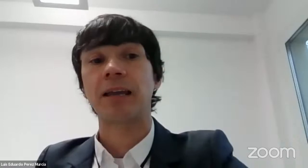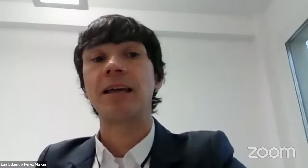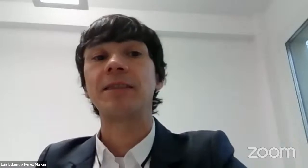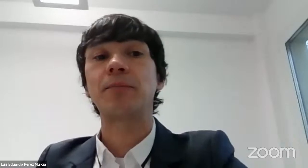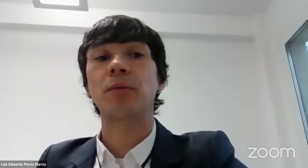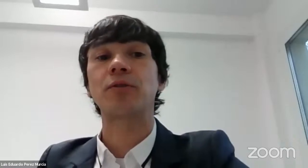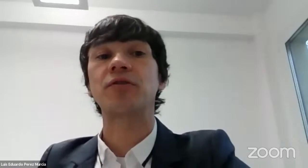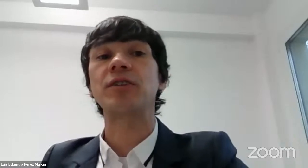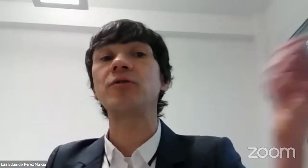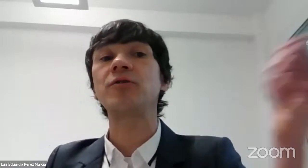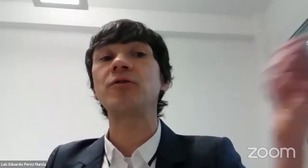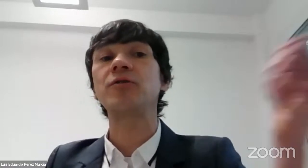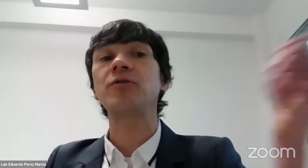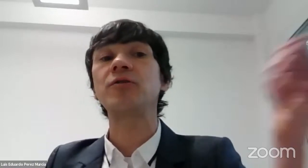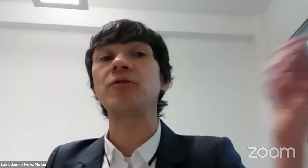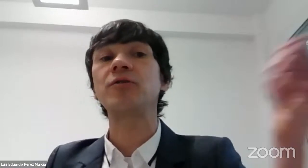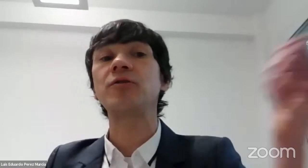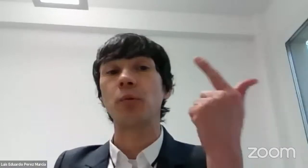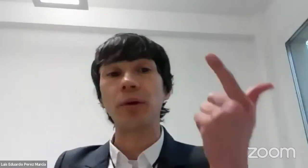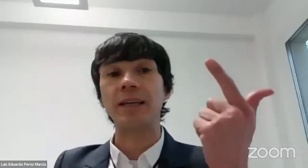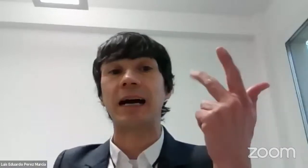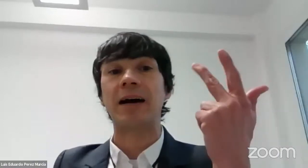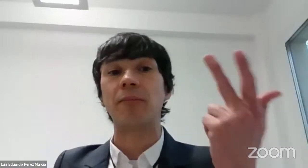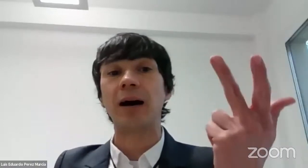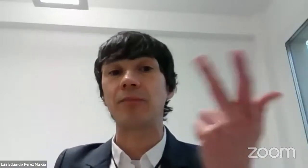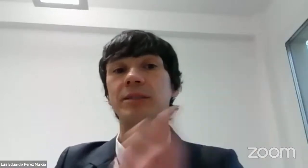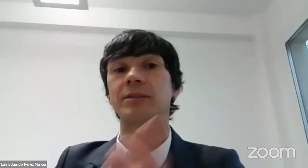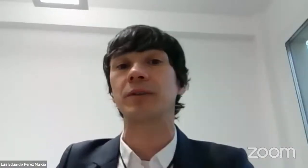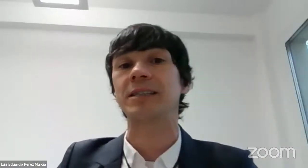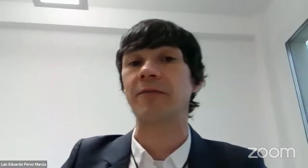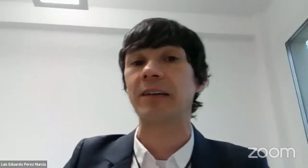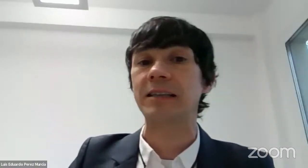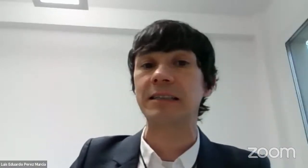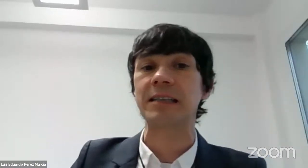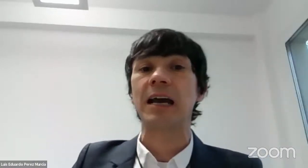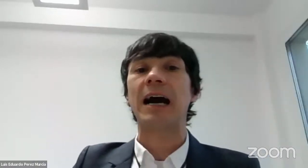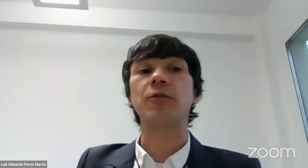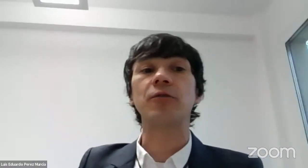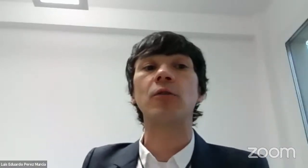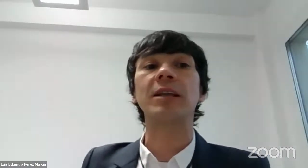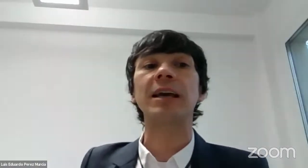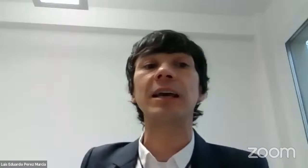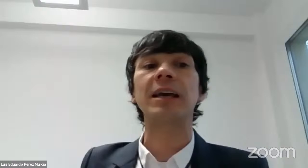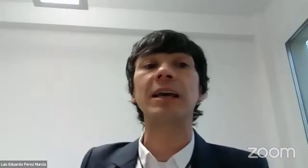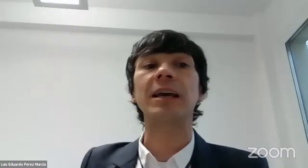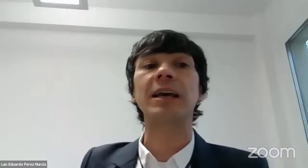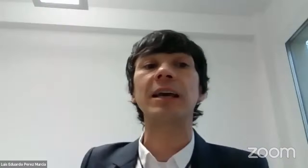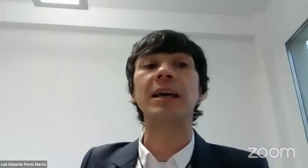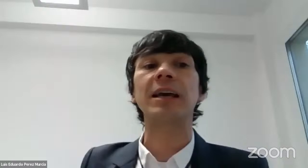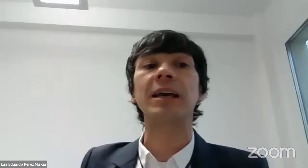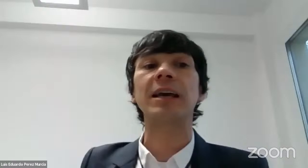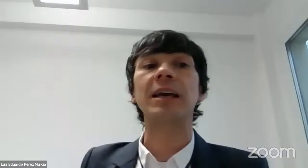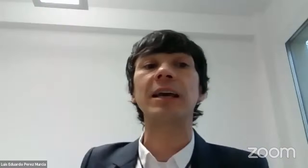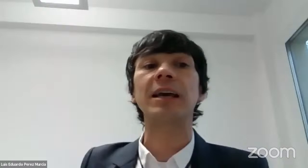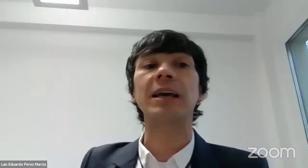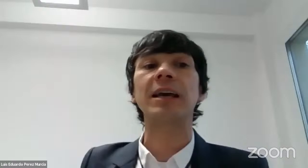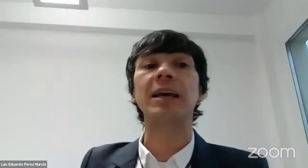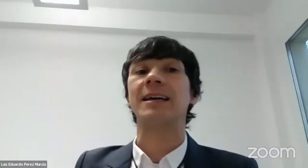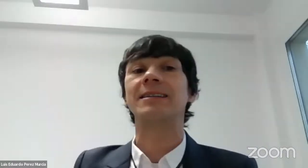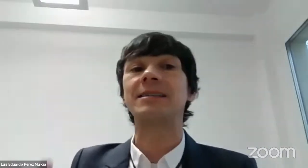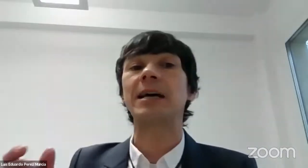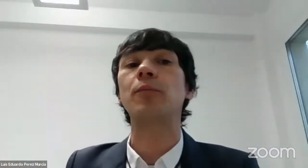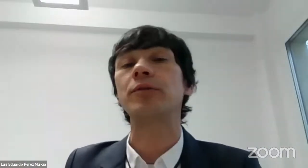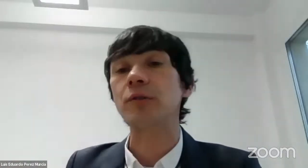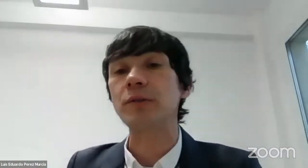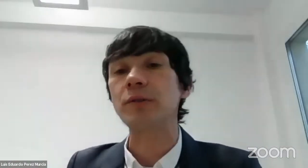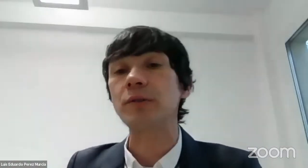disabilities. The propositions for, with, and by persons with disabilities are not only a way to phrase the sentence,